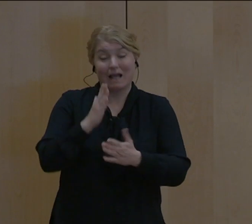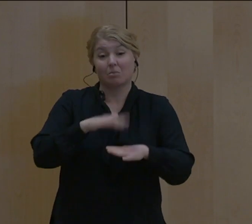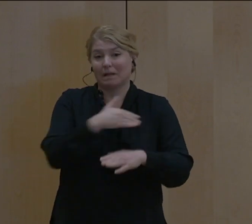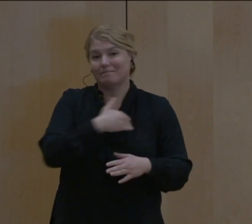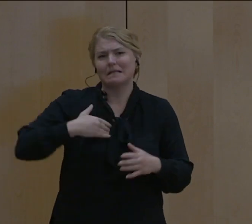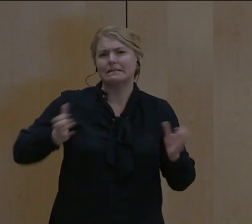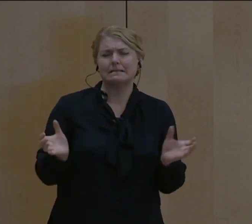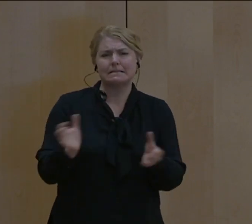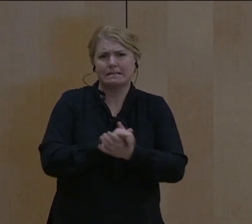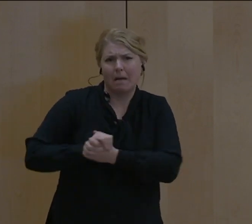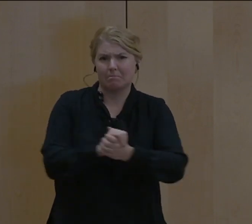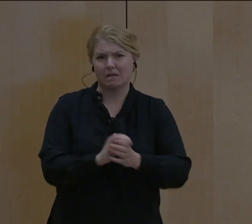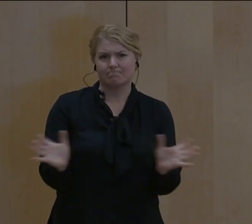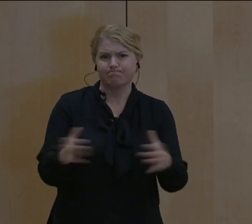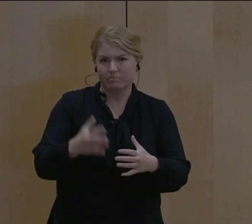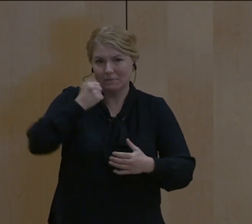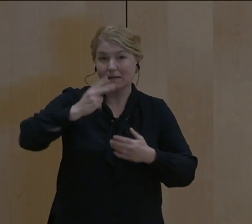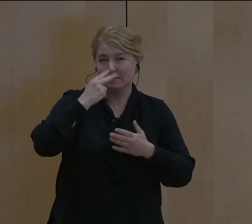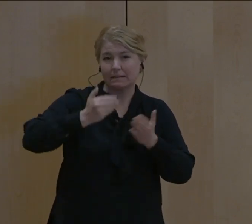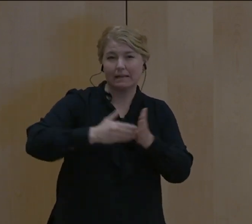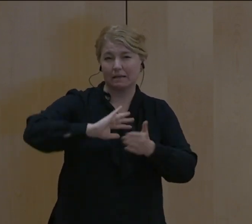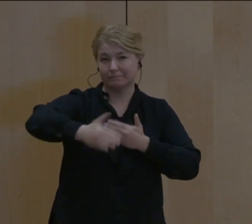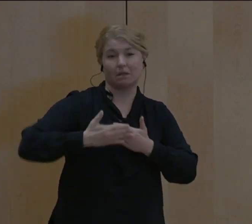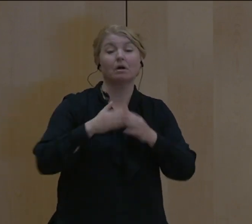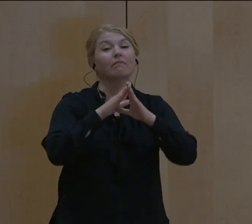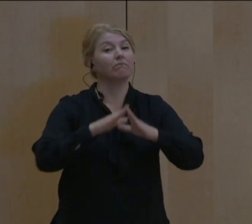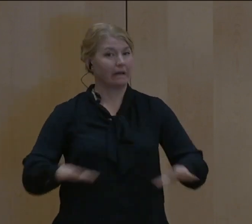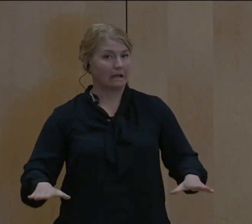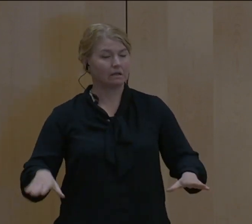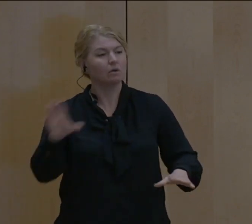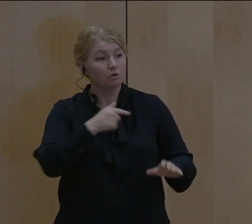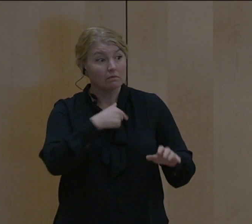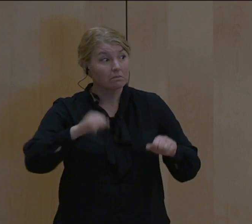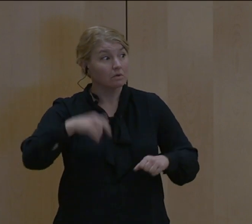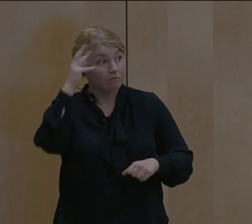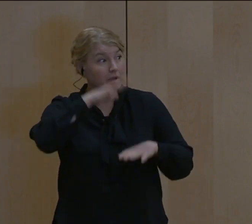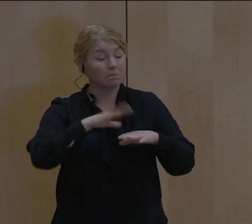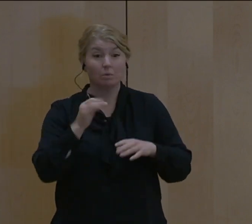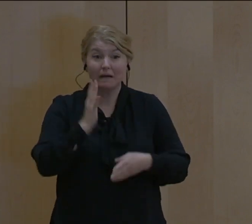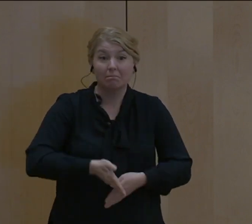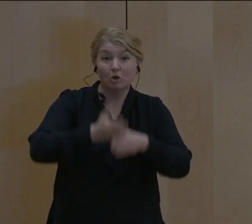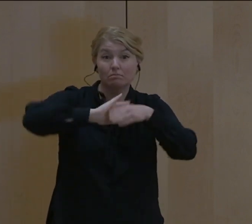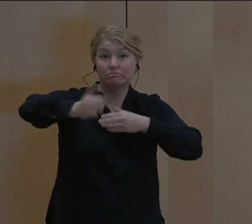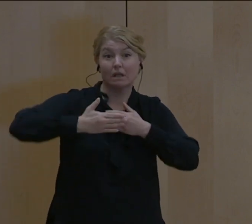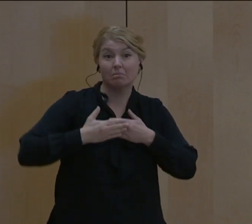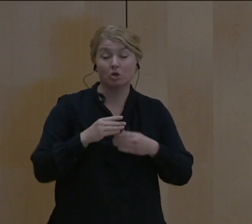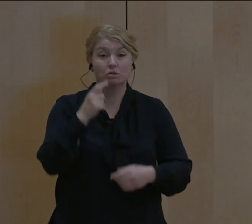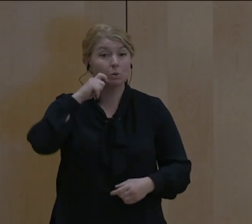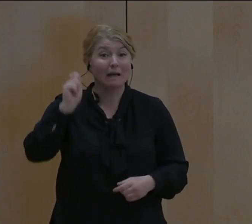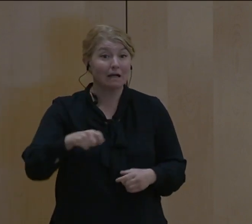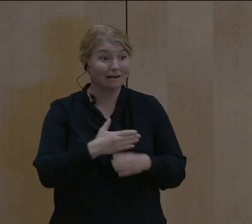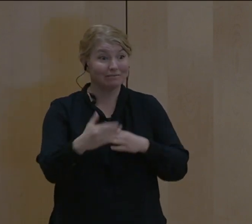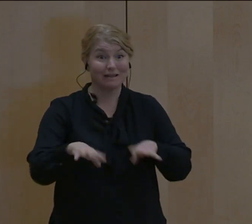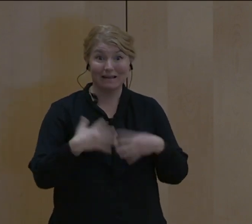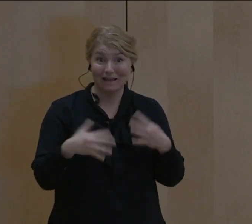about restoring of Ukraine and rebuilding of Ukraine after this war. And this will come. I would like to invite Swedish architects,